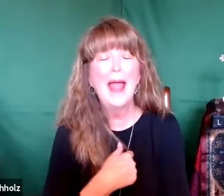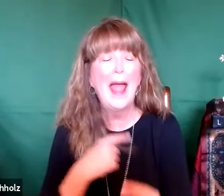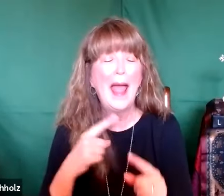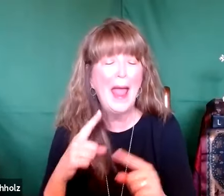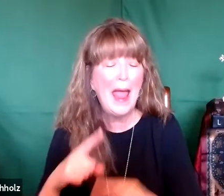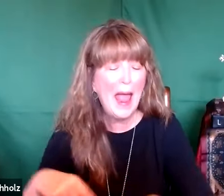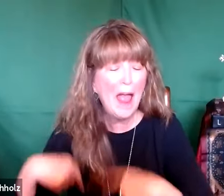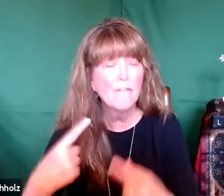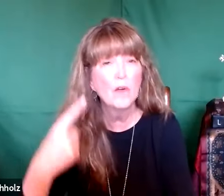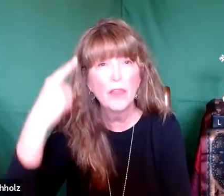God's